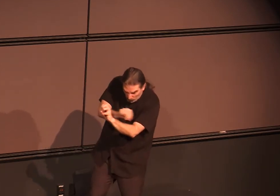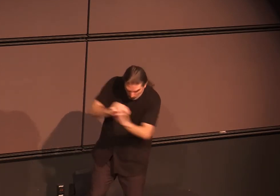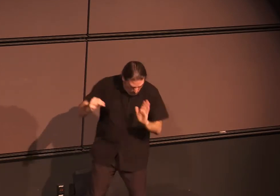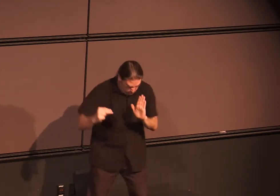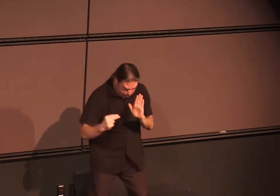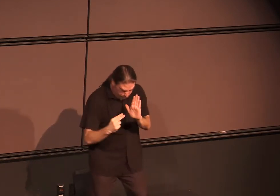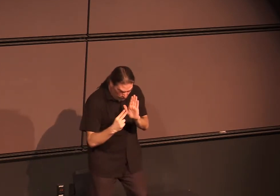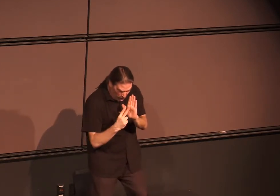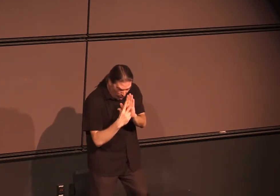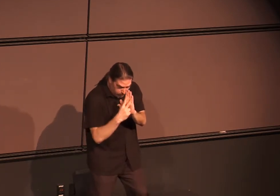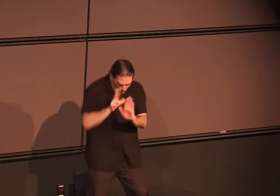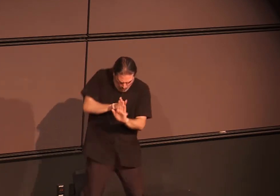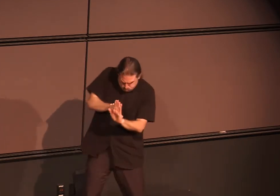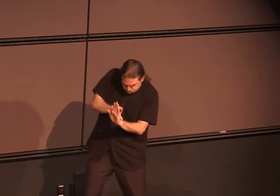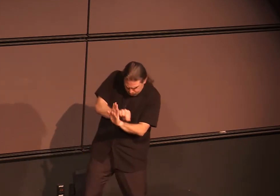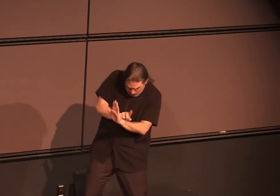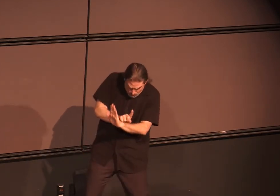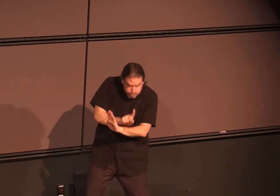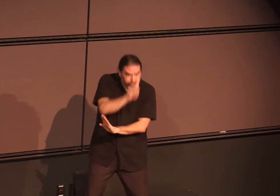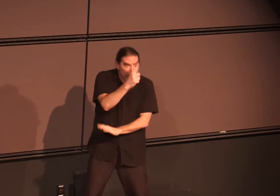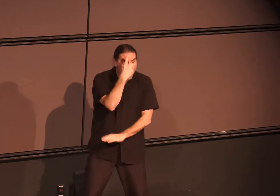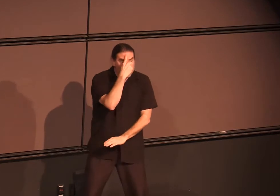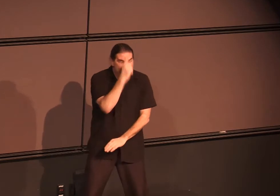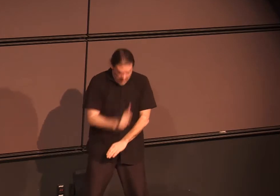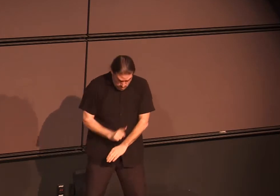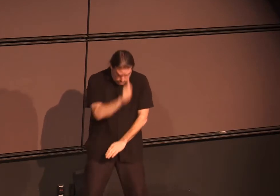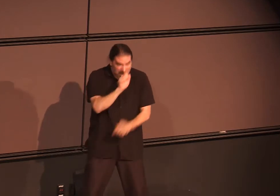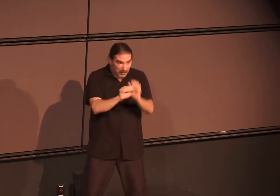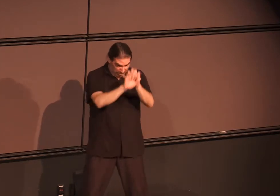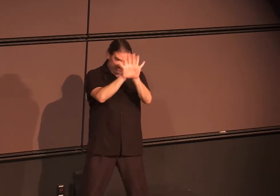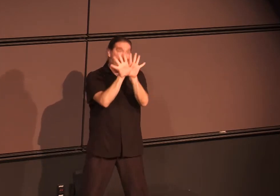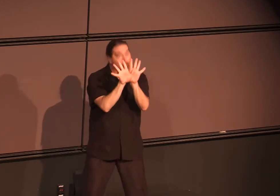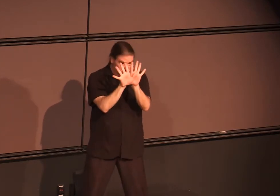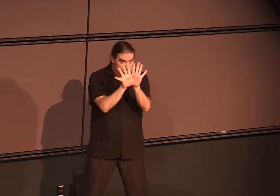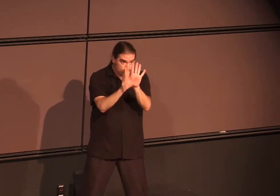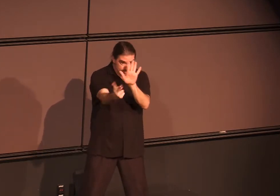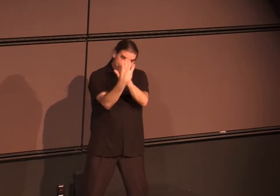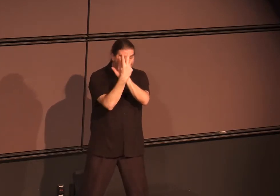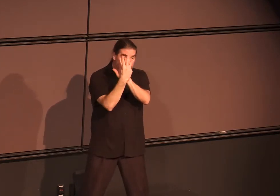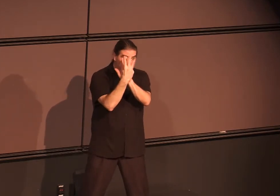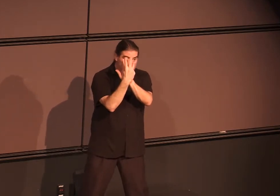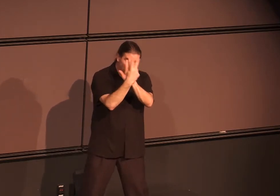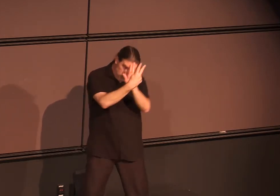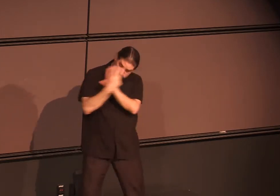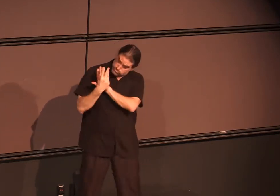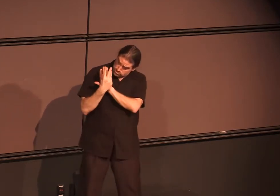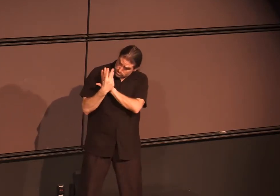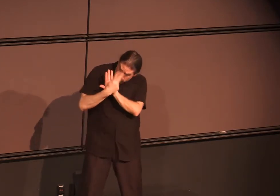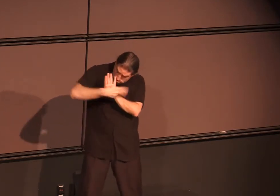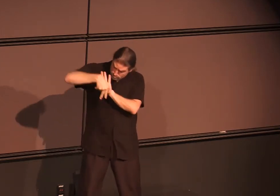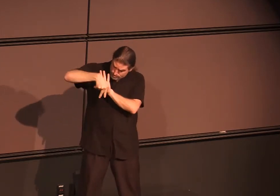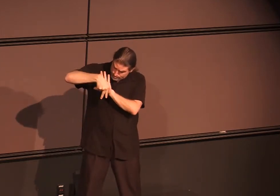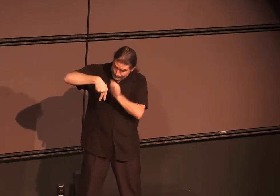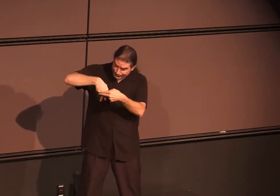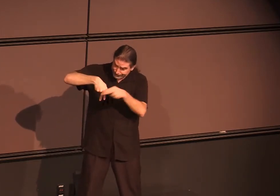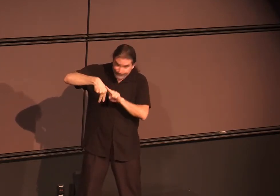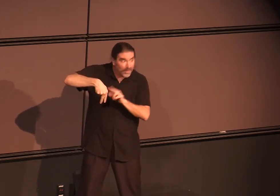projected. It's an upside down optical message to the brain, where it's turned right side up,